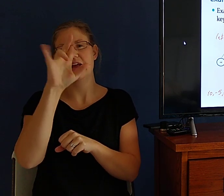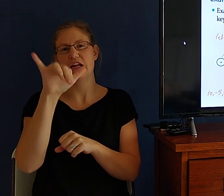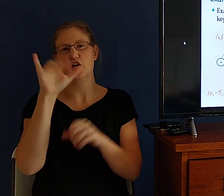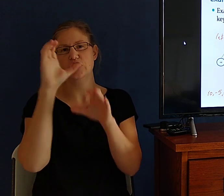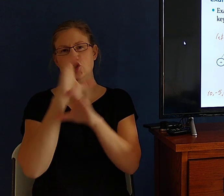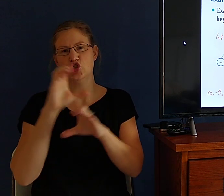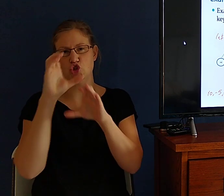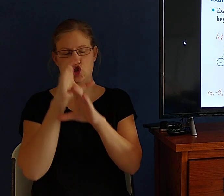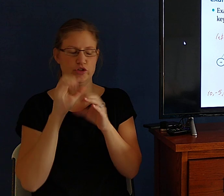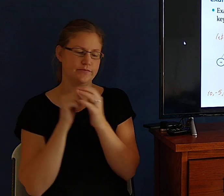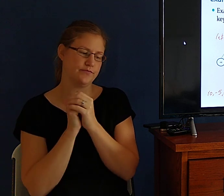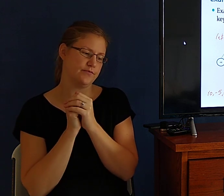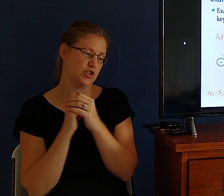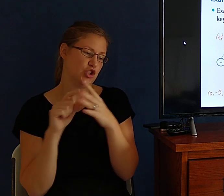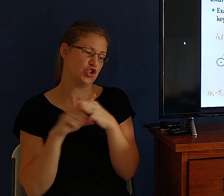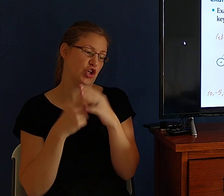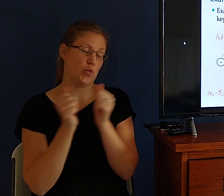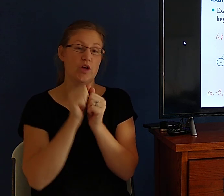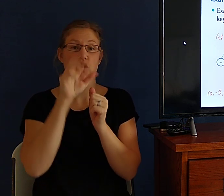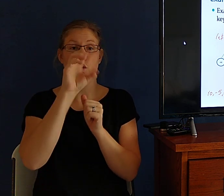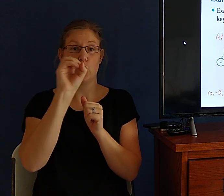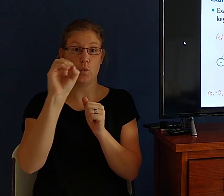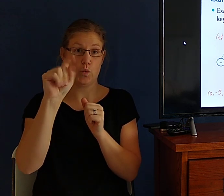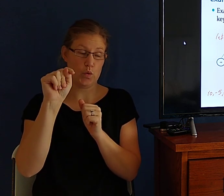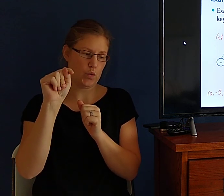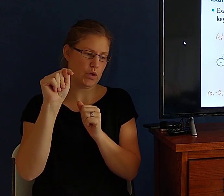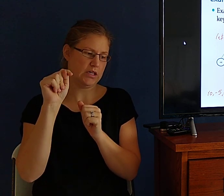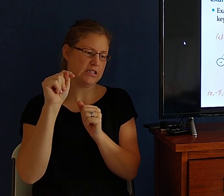algorithm. Starting from the roots, so let's list the first